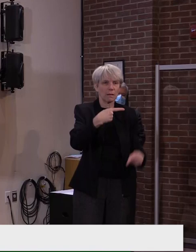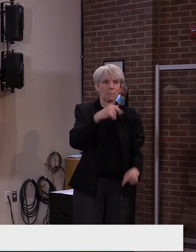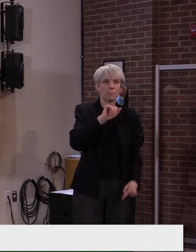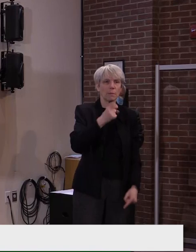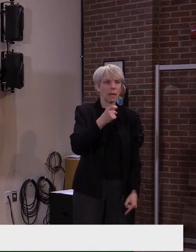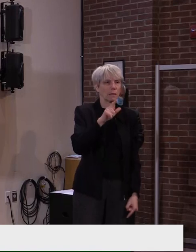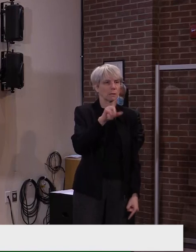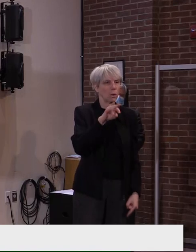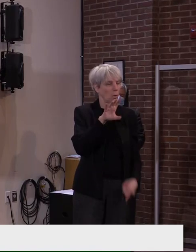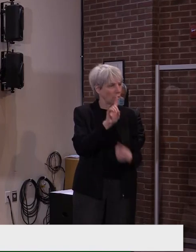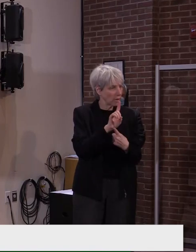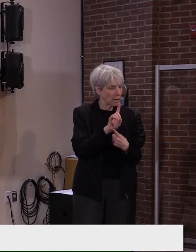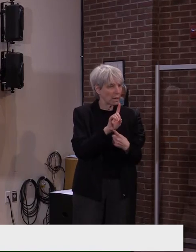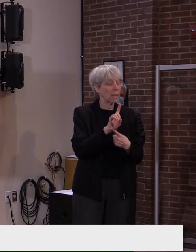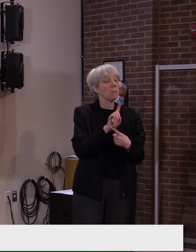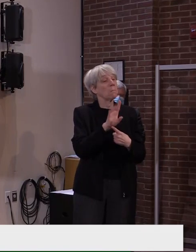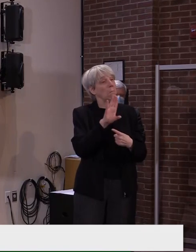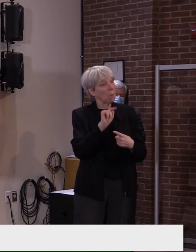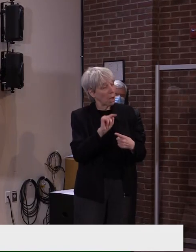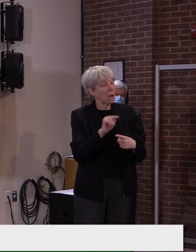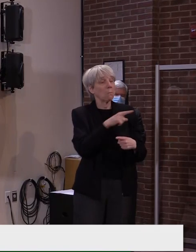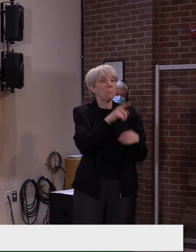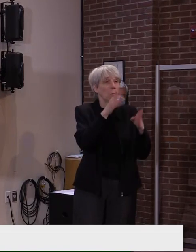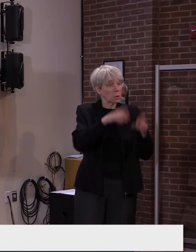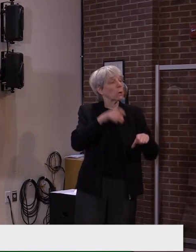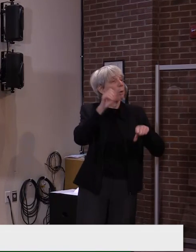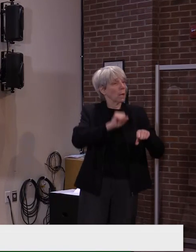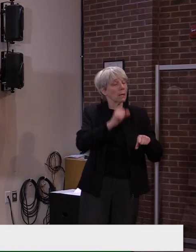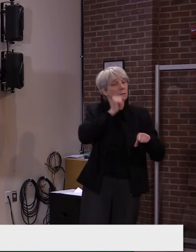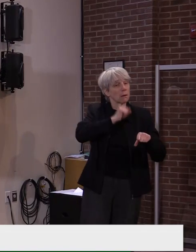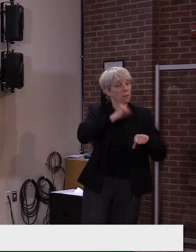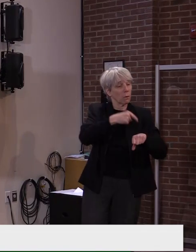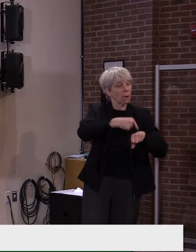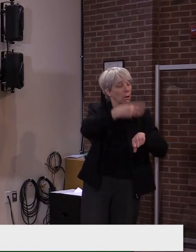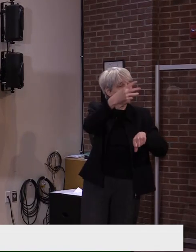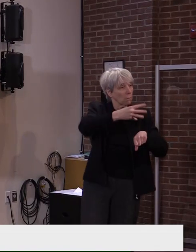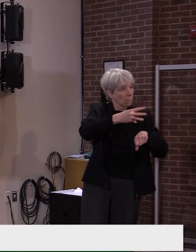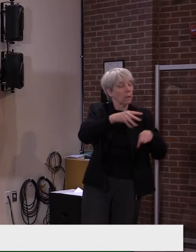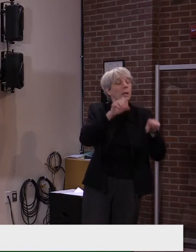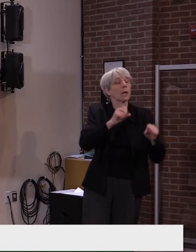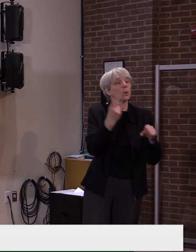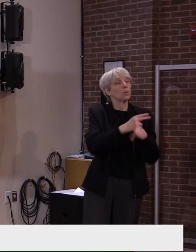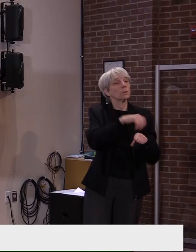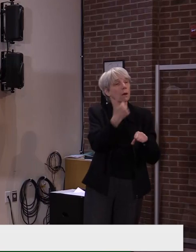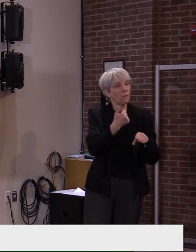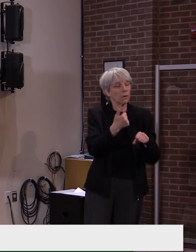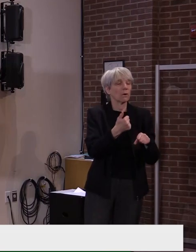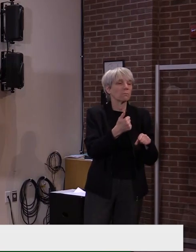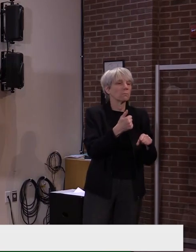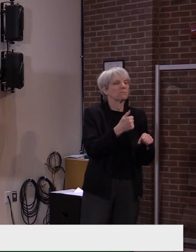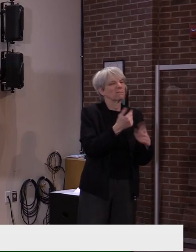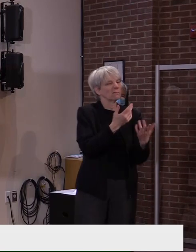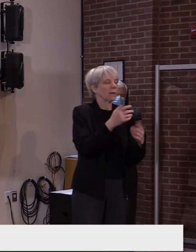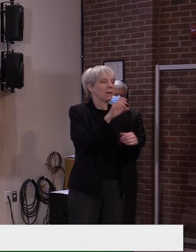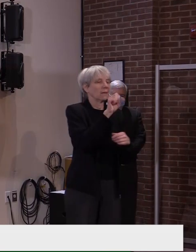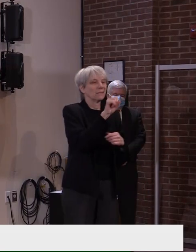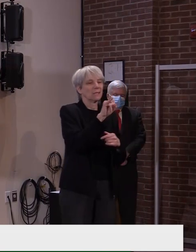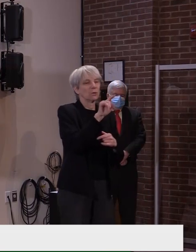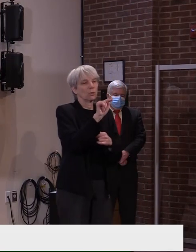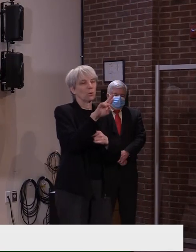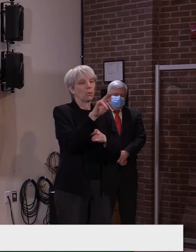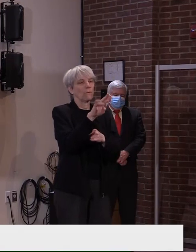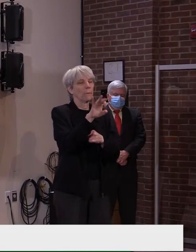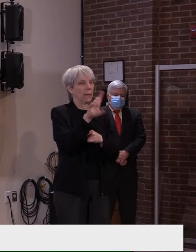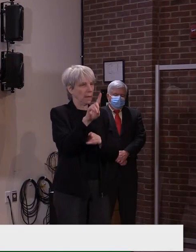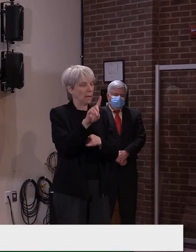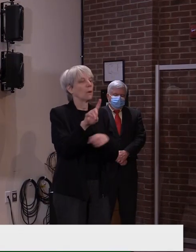intravenous therapy is an option, the monoclonal antibody sotrovimab would be the preferred drug.